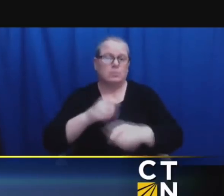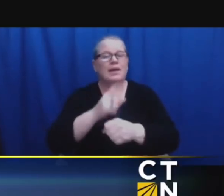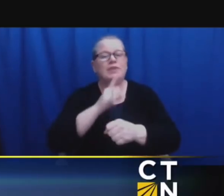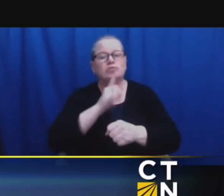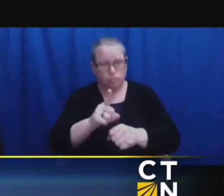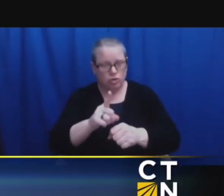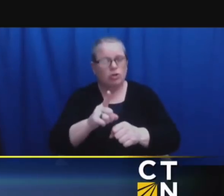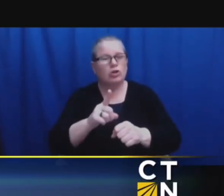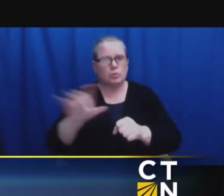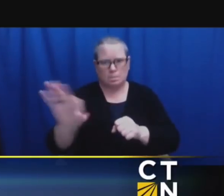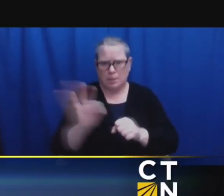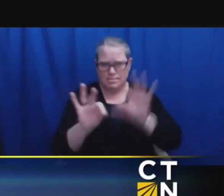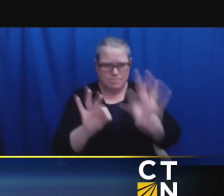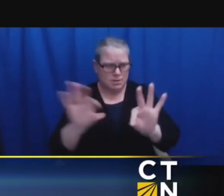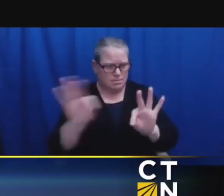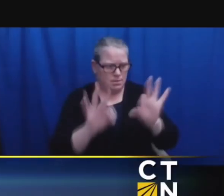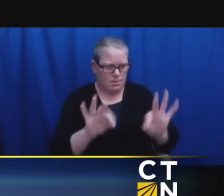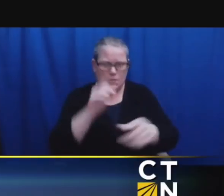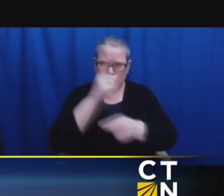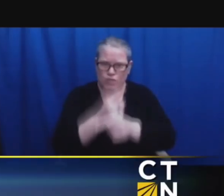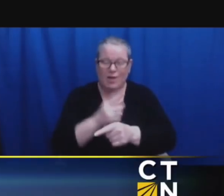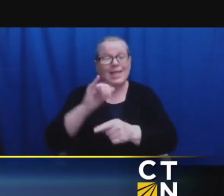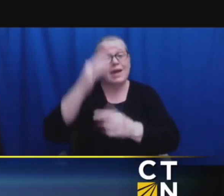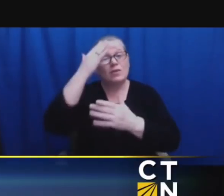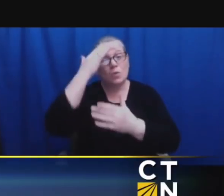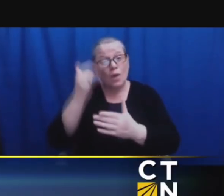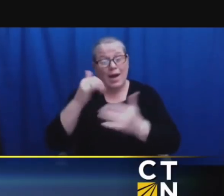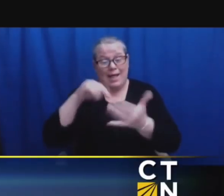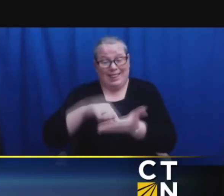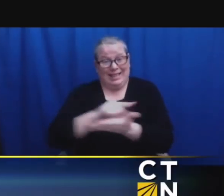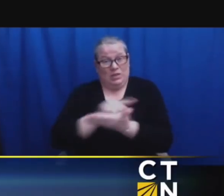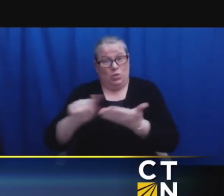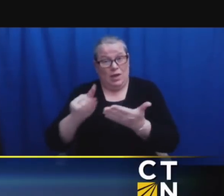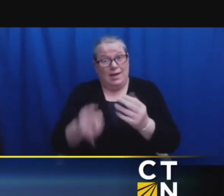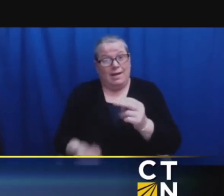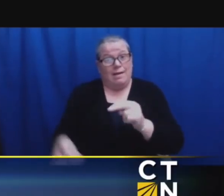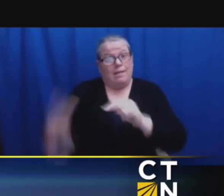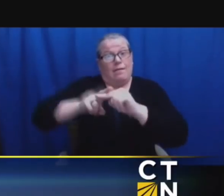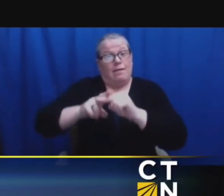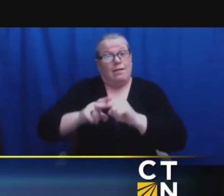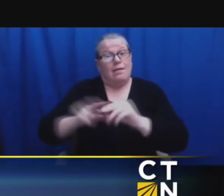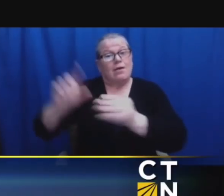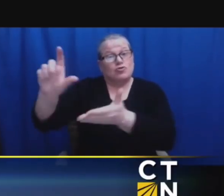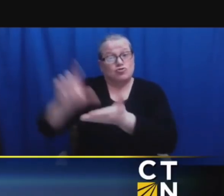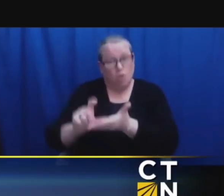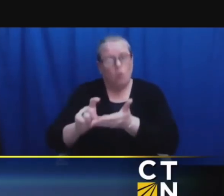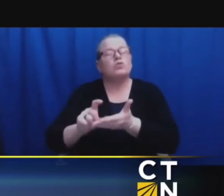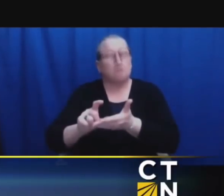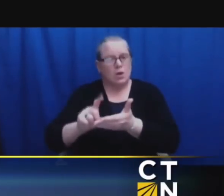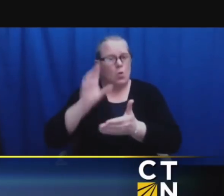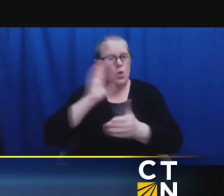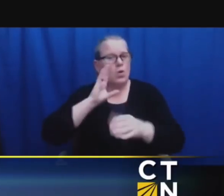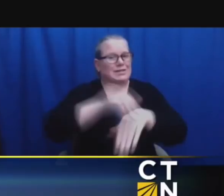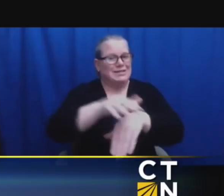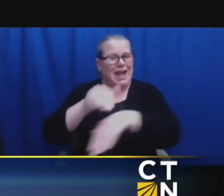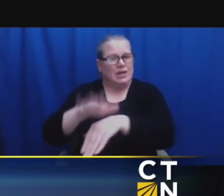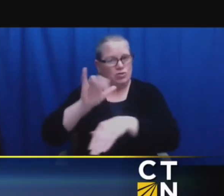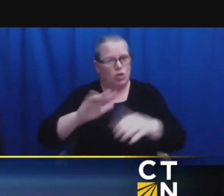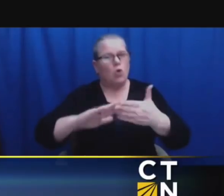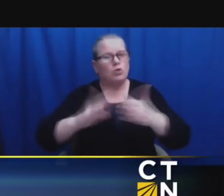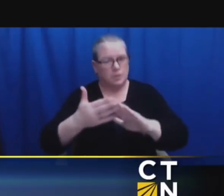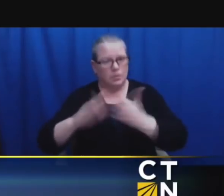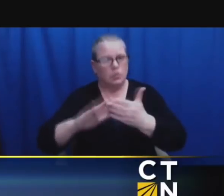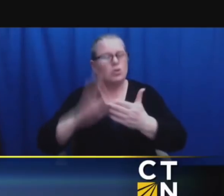that. It's why the additional doses that were allocated to the state this week were directed into those communities to give them more opportunities to do